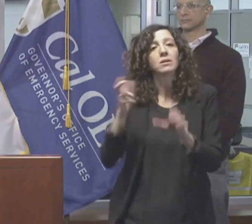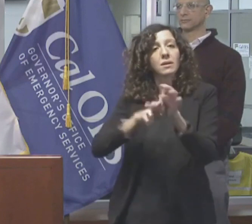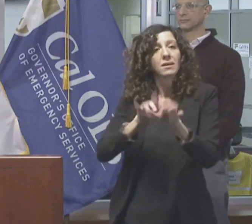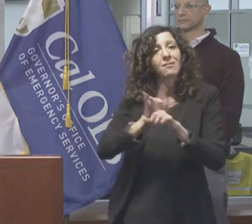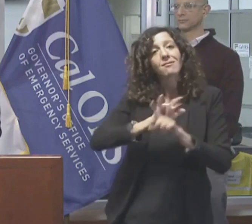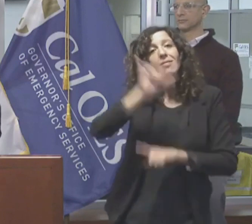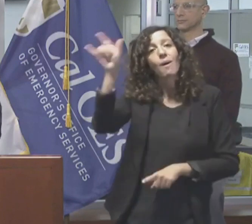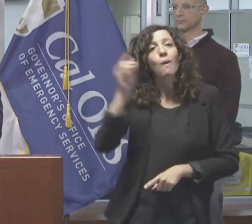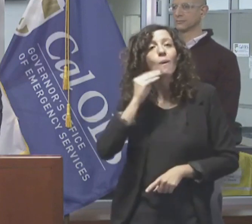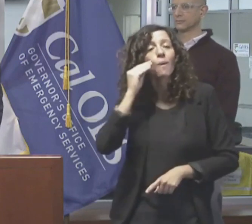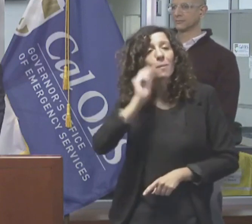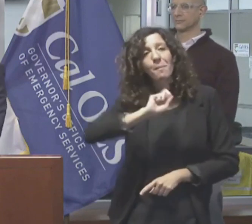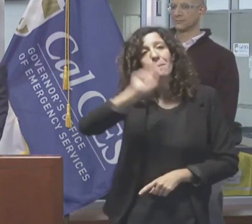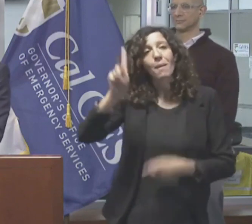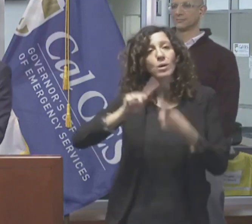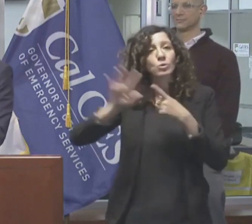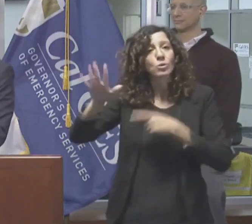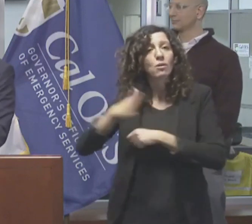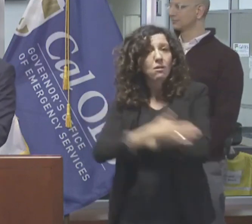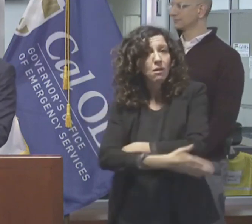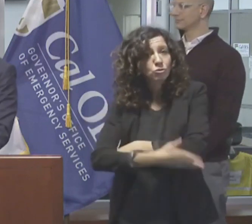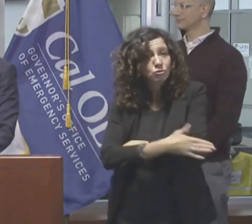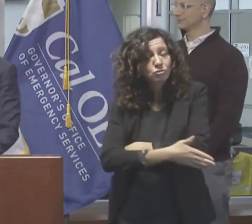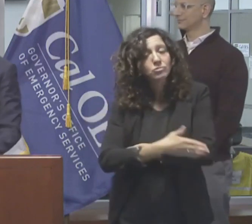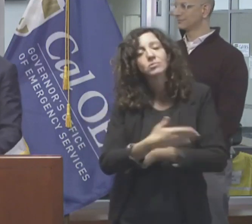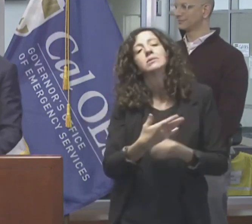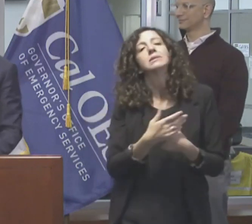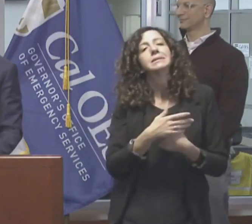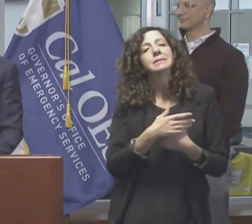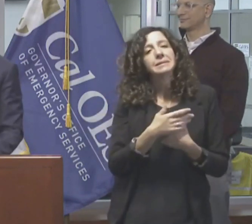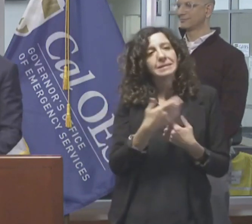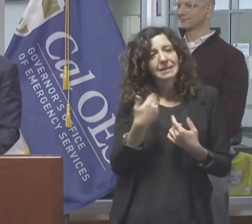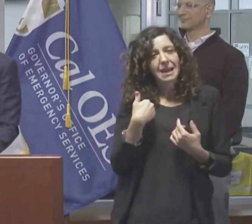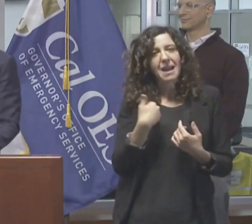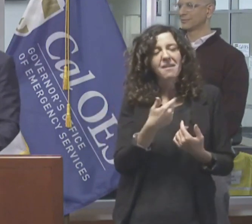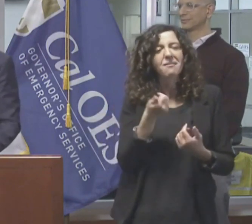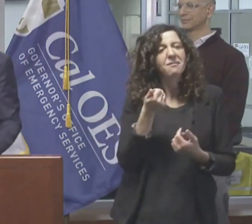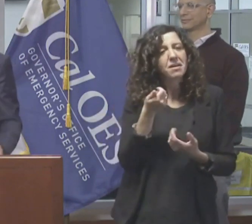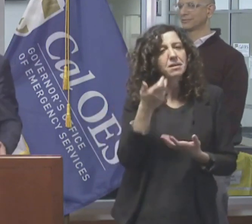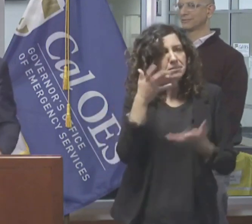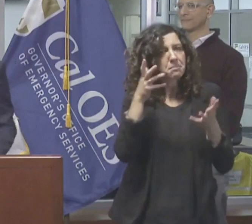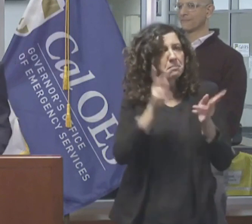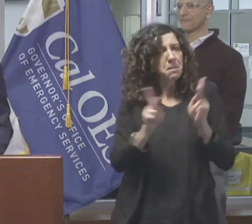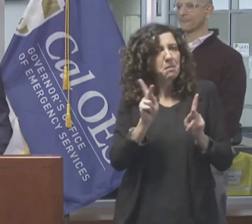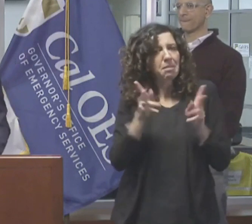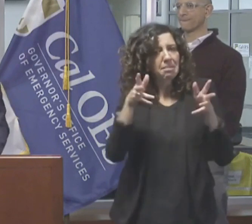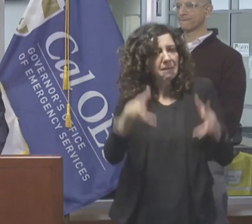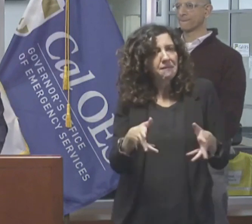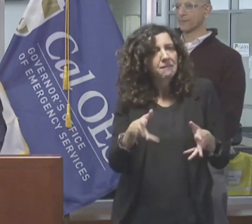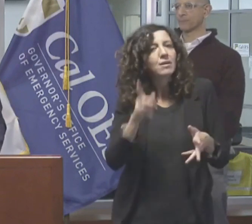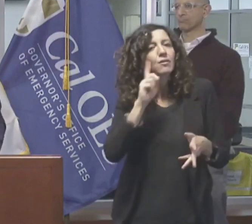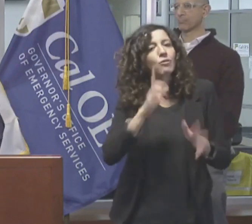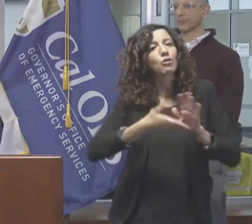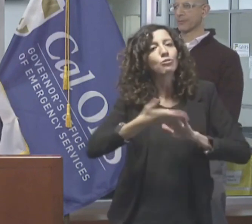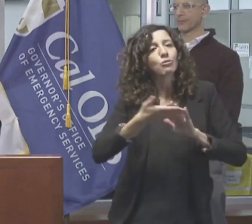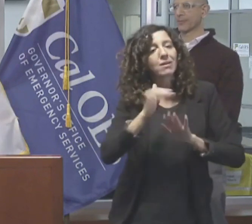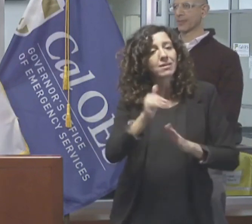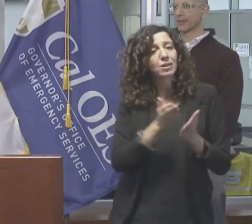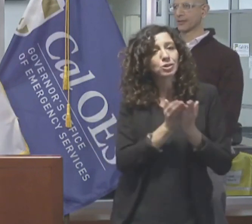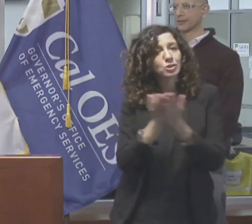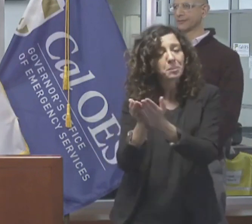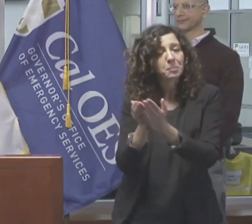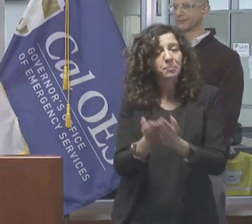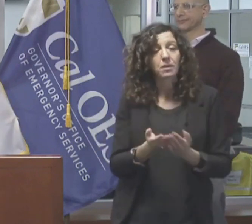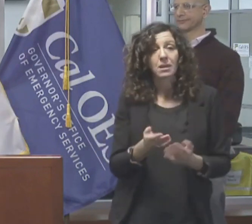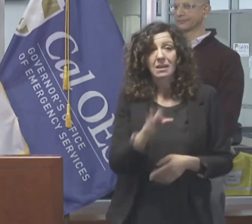today back to their home countries. They have a skeleton crew that will allow them to operate the ship. There are six